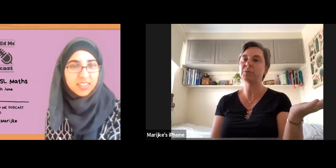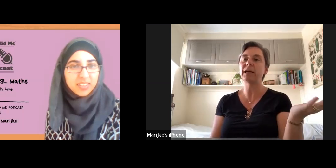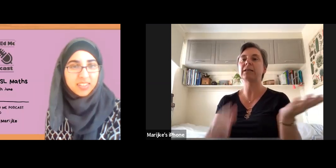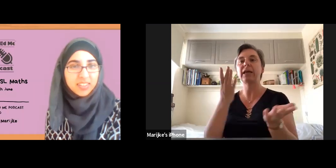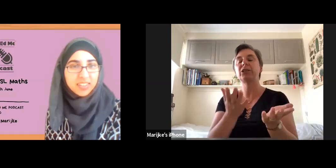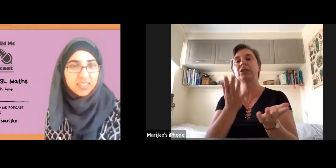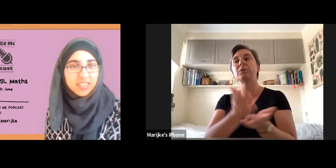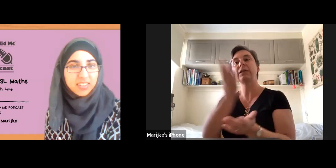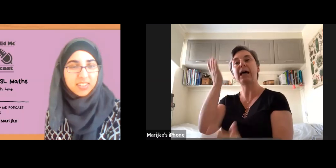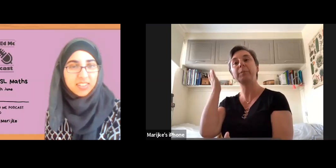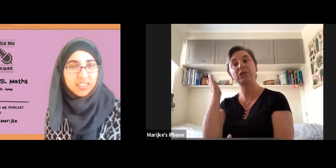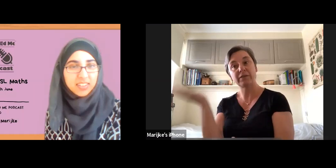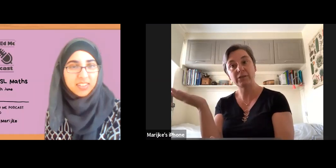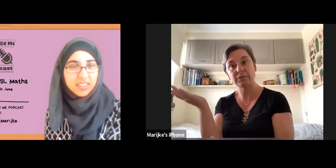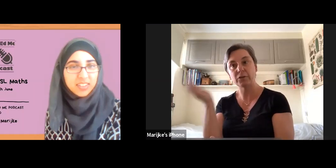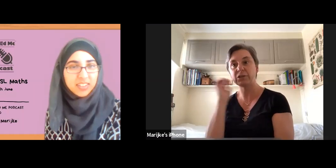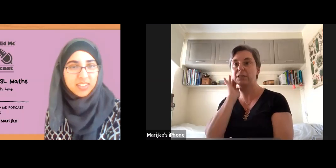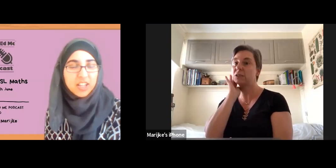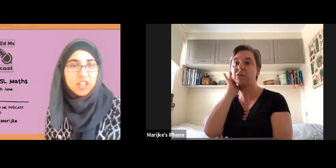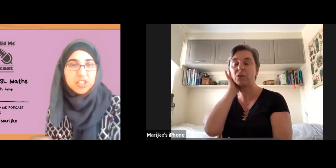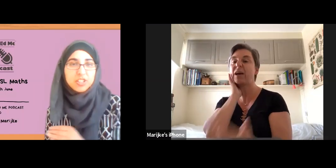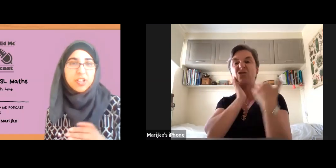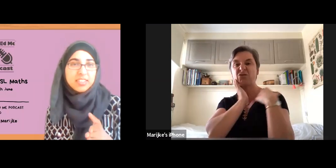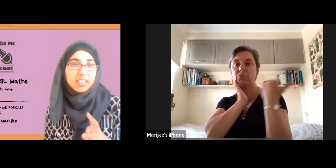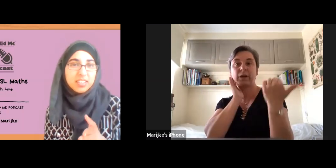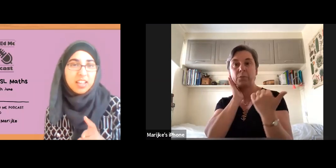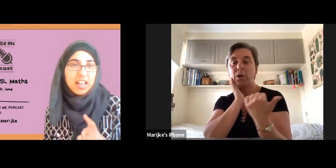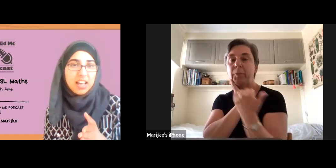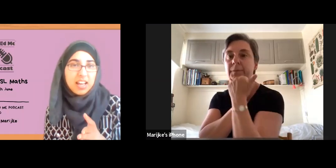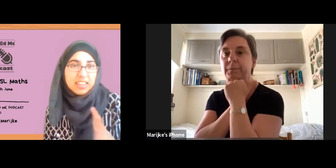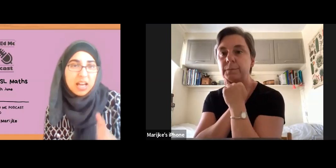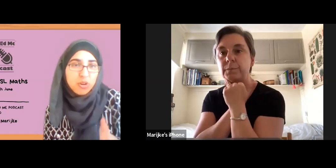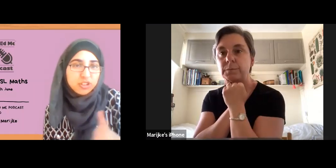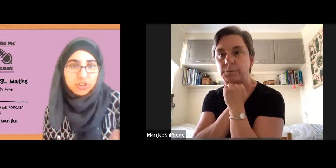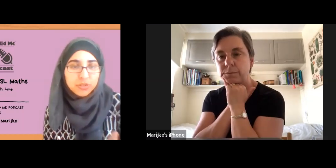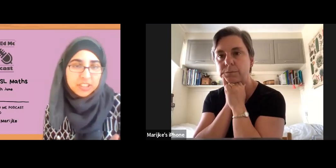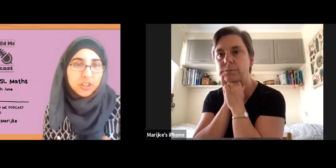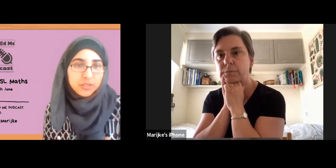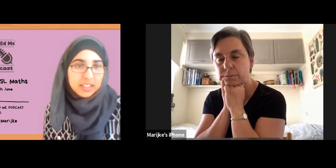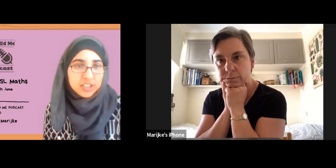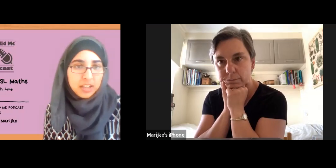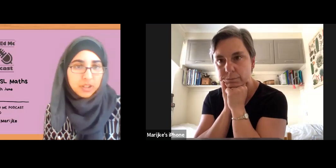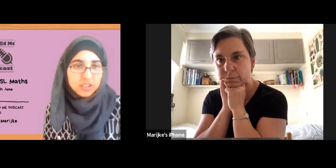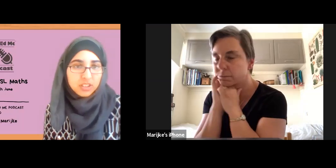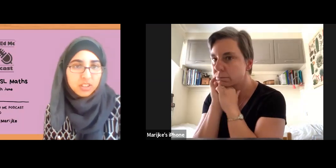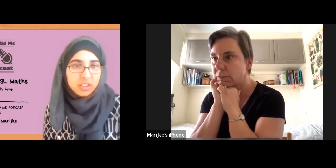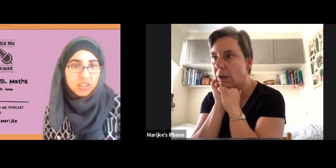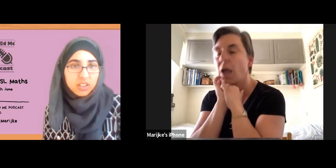had connections with a lab in Sheffield University. So I thought, I could just bring them up. At that point, did you already know the English language?